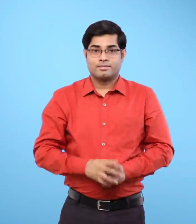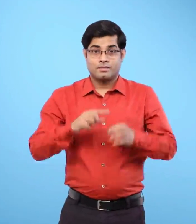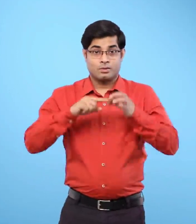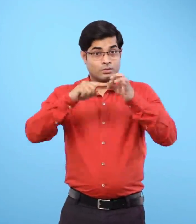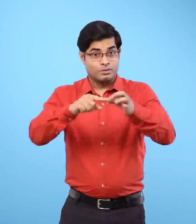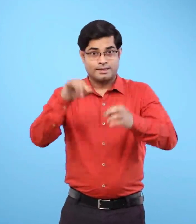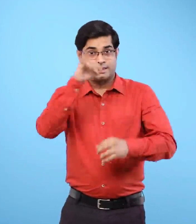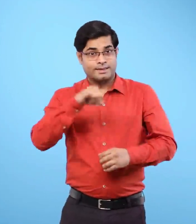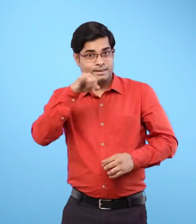Question 6.